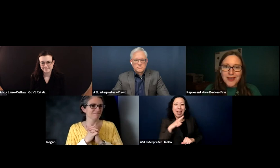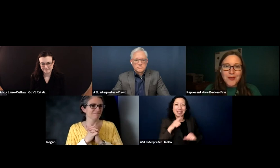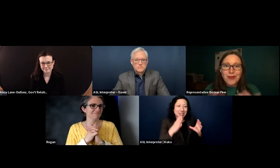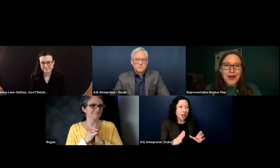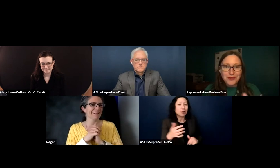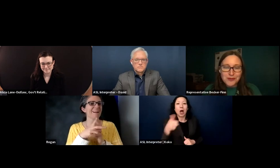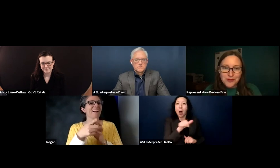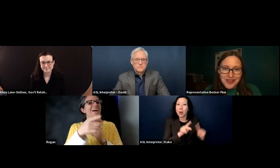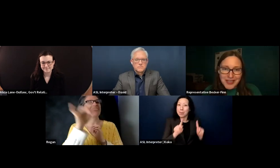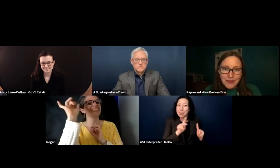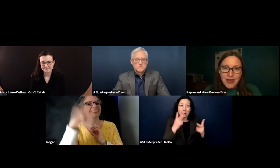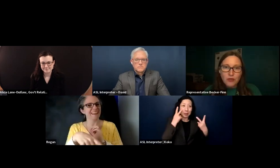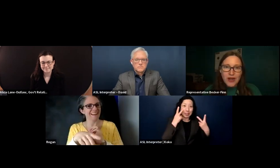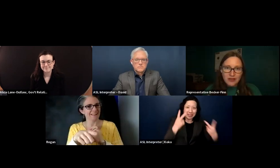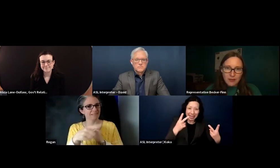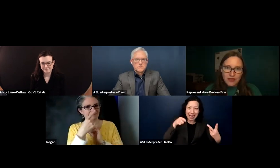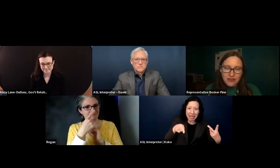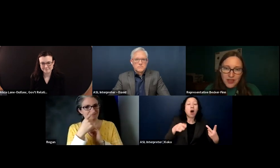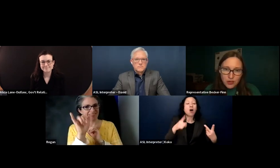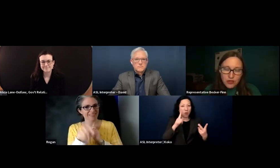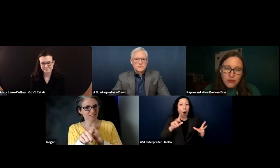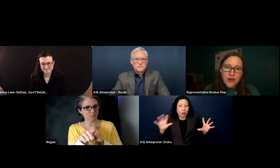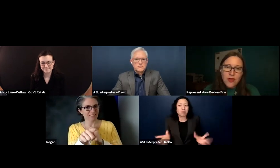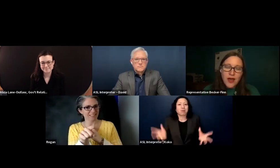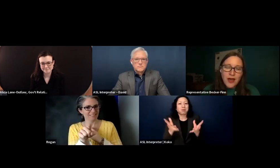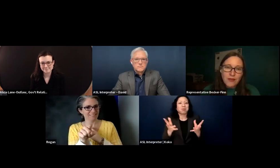really pick up some steam and raise up this